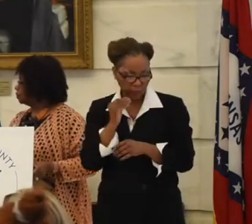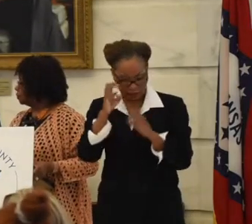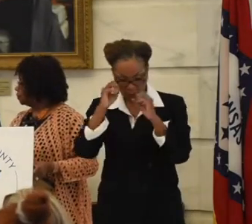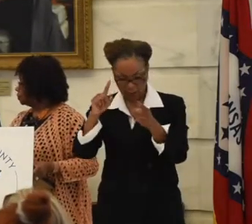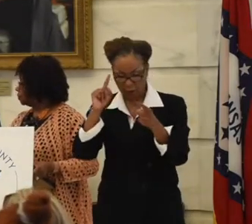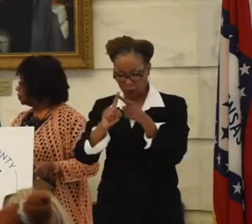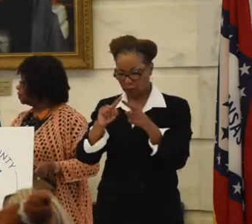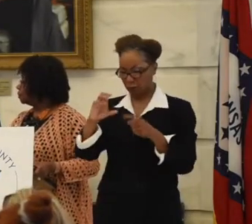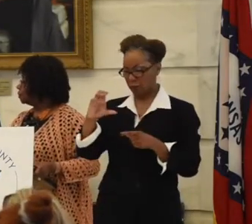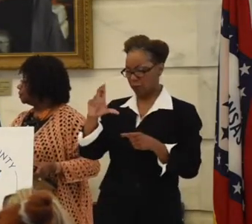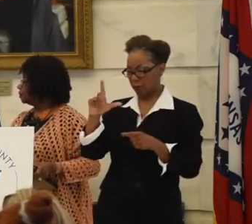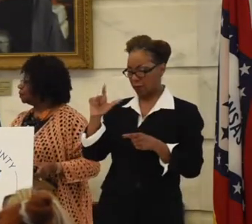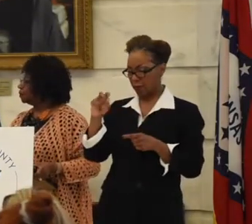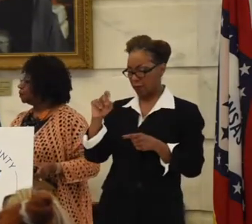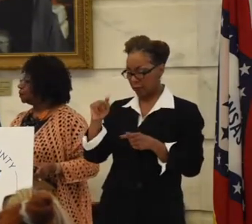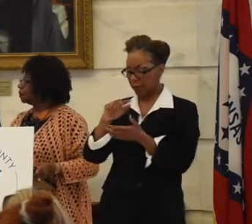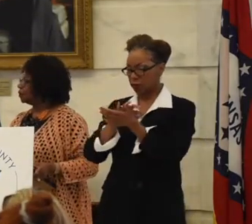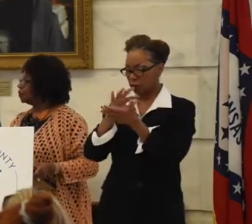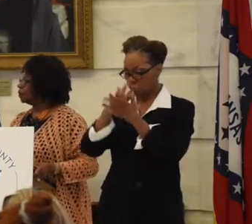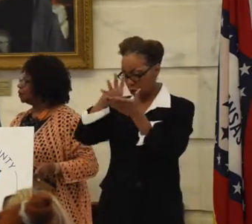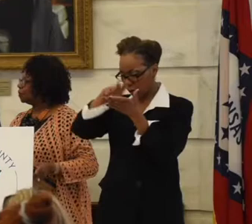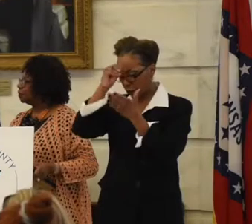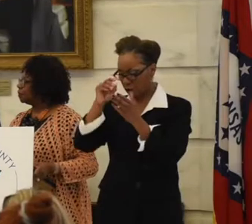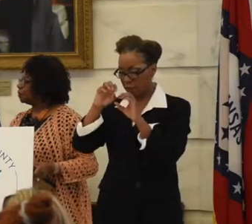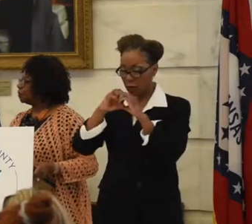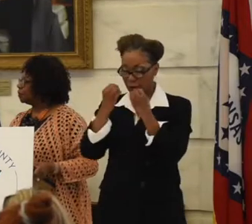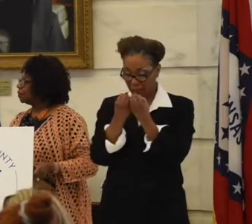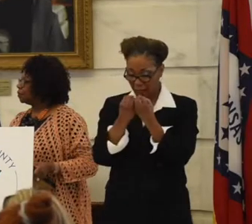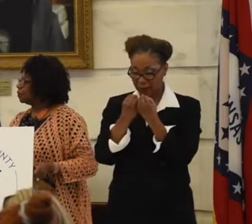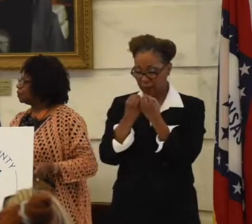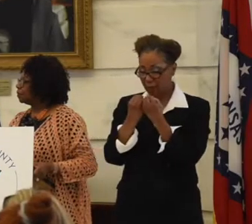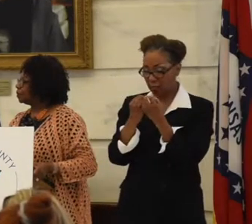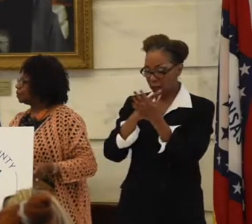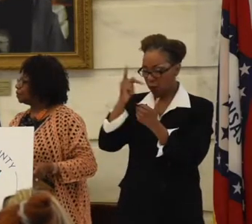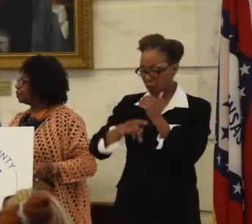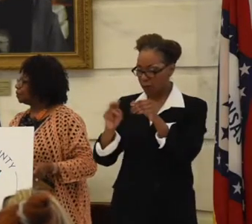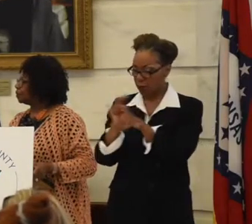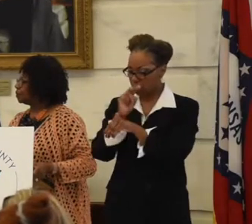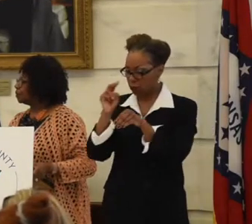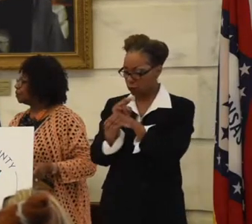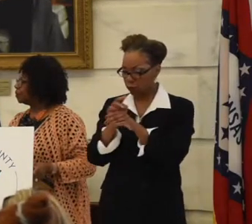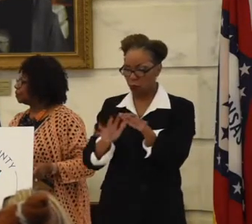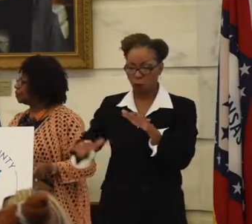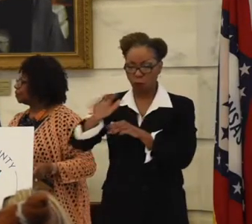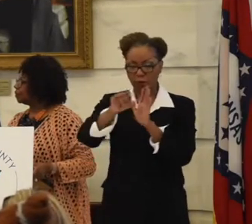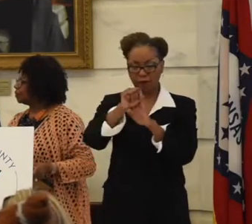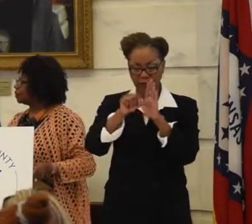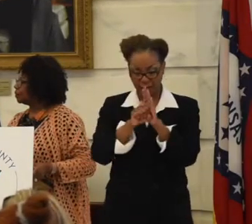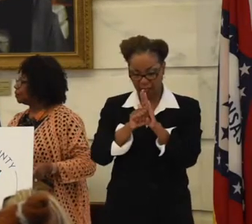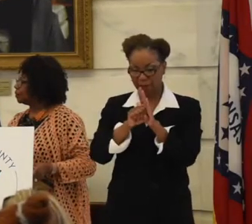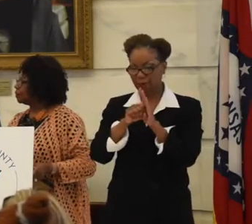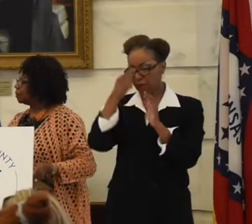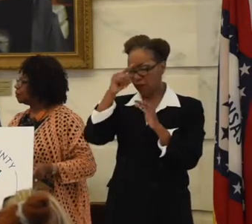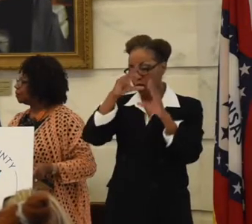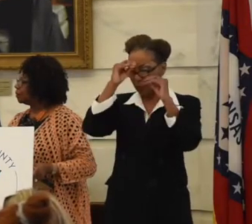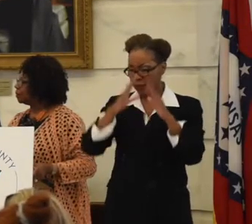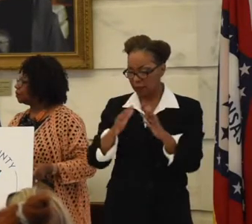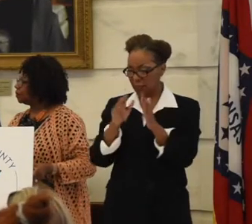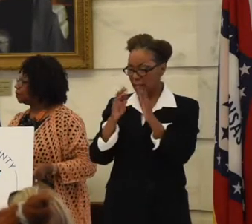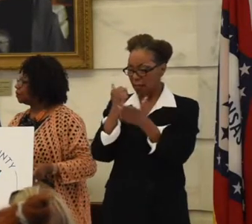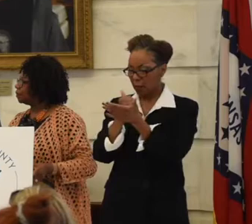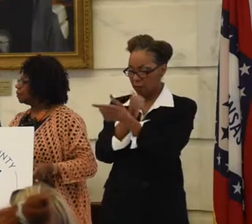Clinton School of Learning by organizing a program that is used statewide by teachers to help develop their own